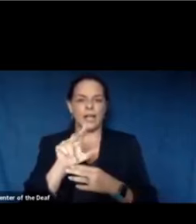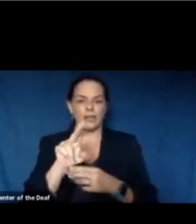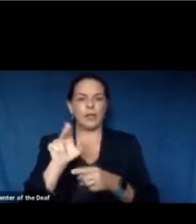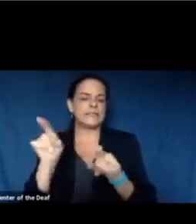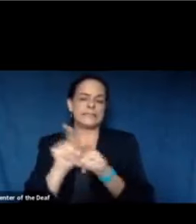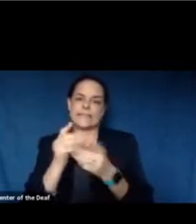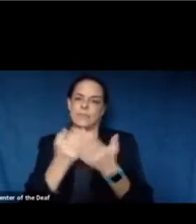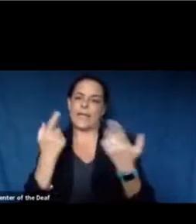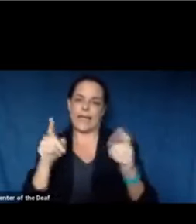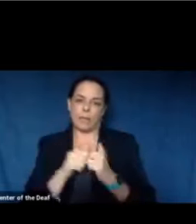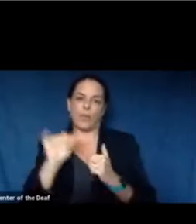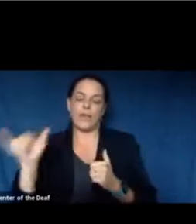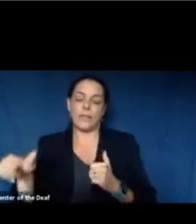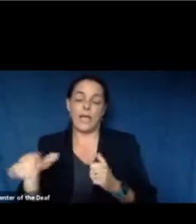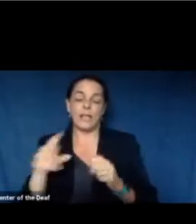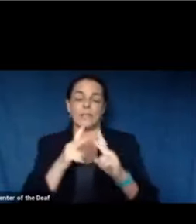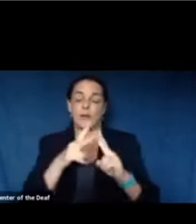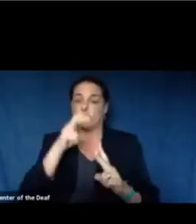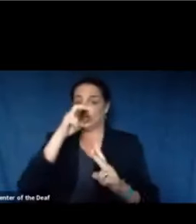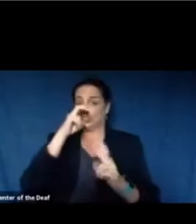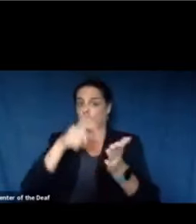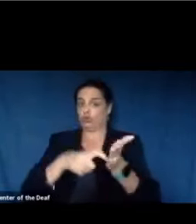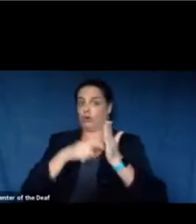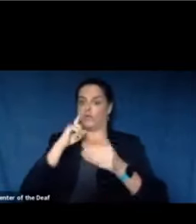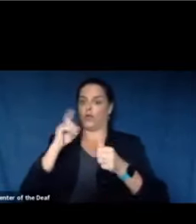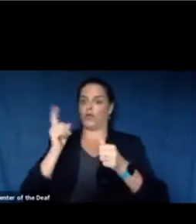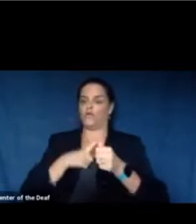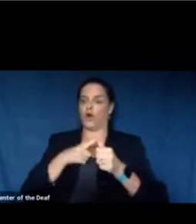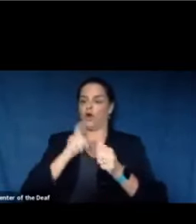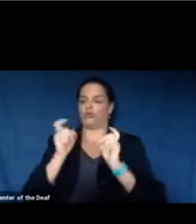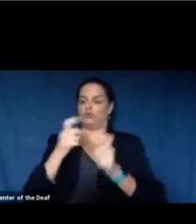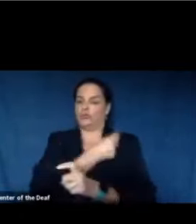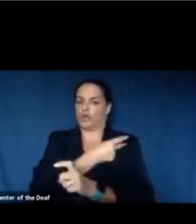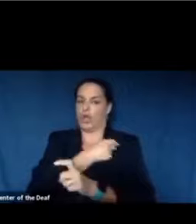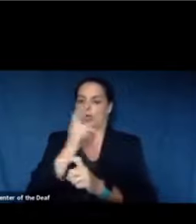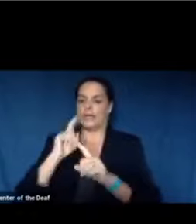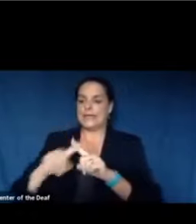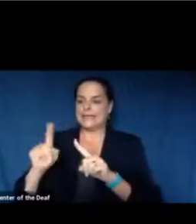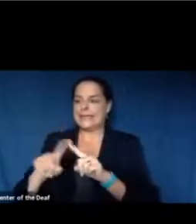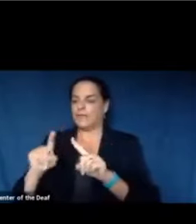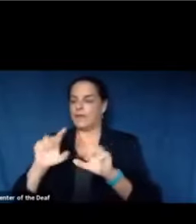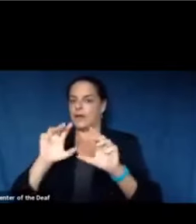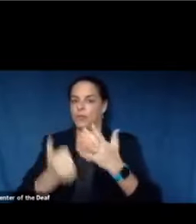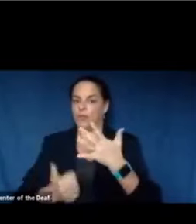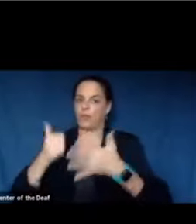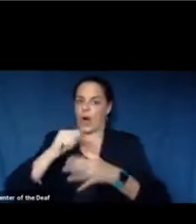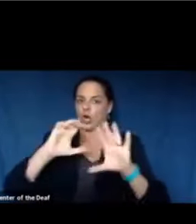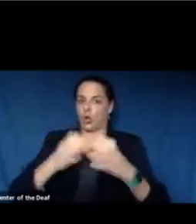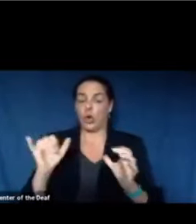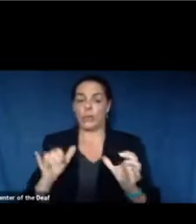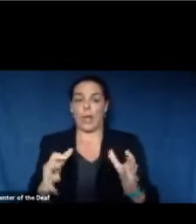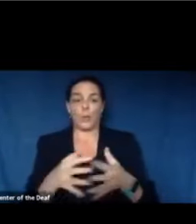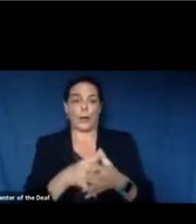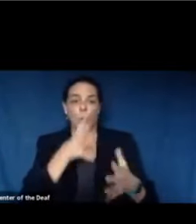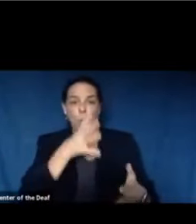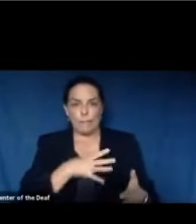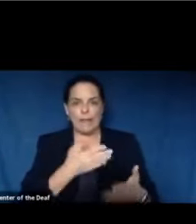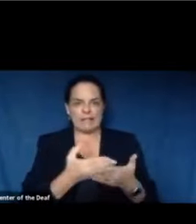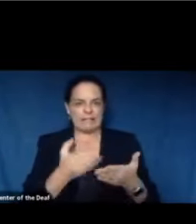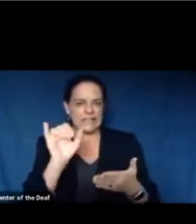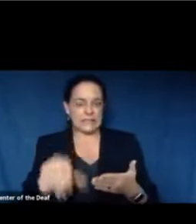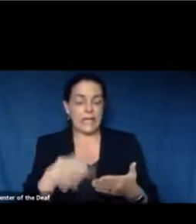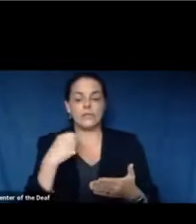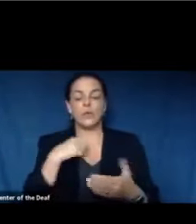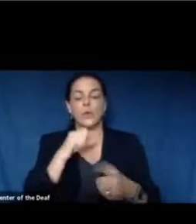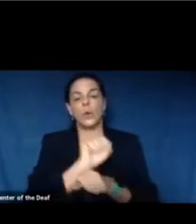very strict criteria for the first rounds of vaccine to different priority groups. Pregnant women and others were back in that phase. And so we worked